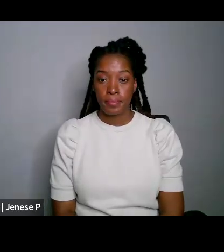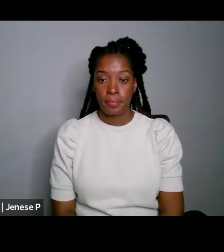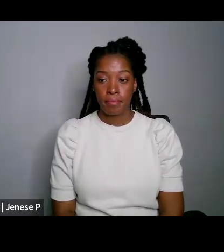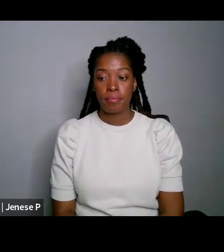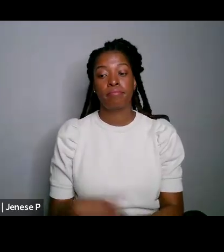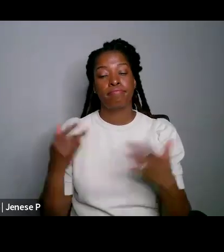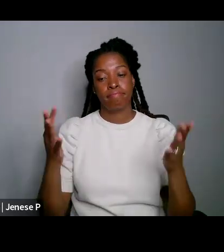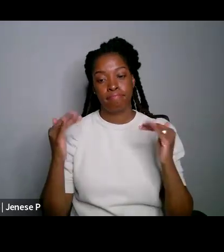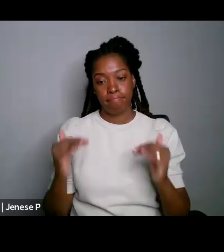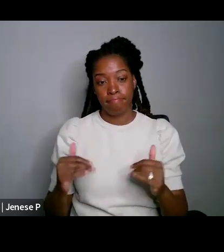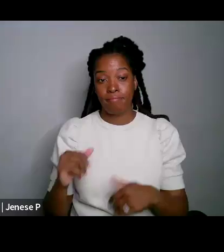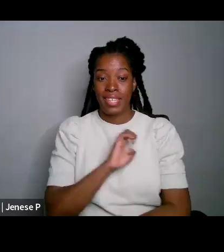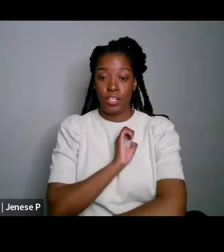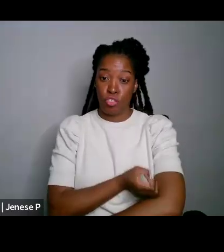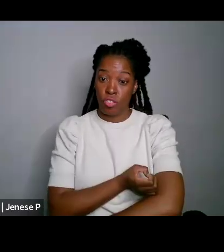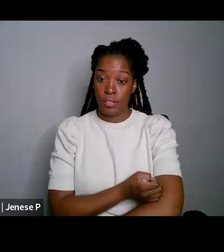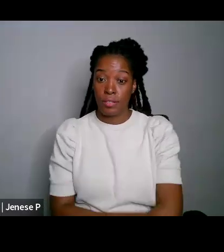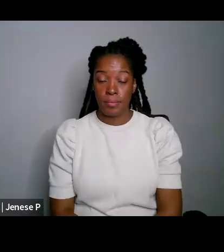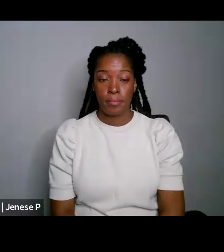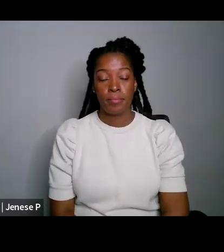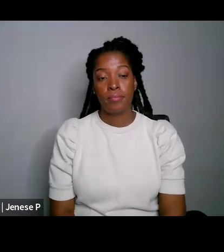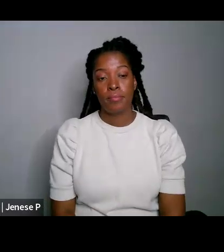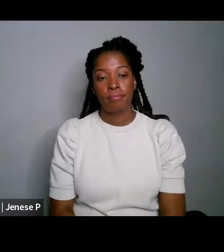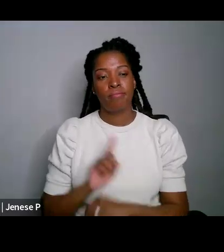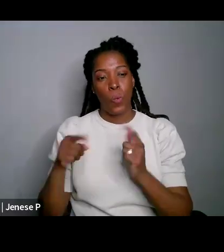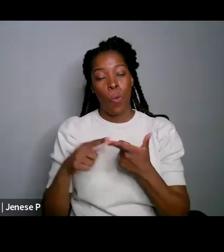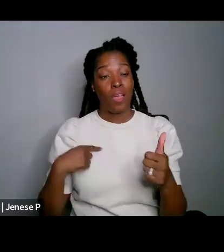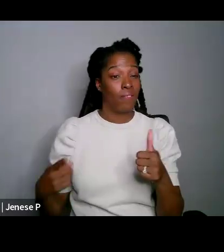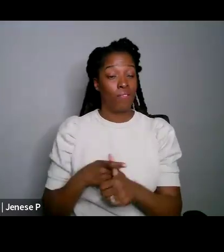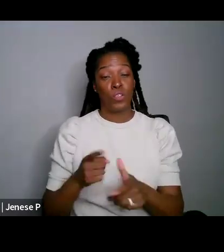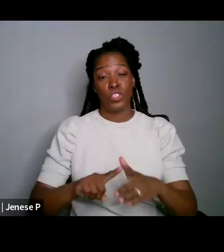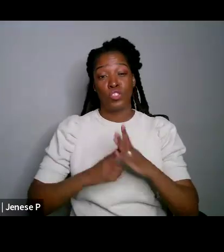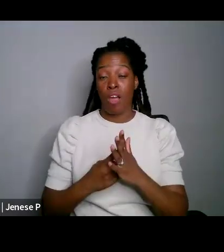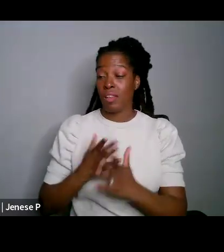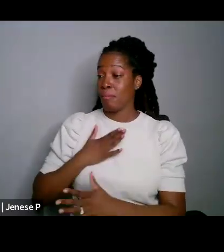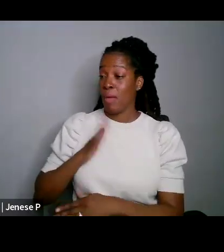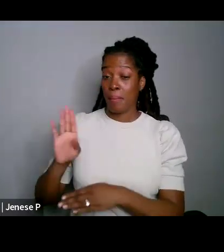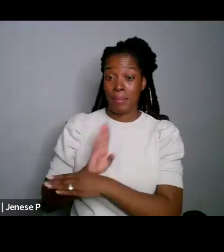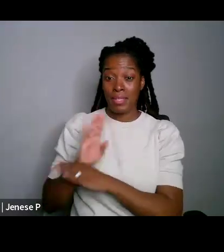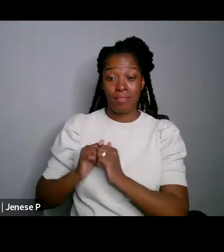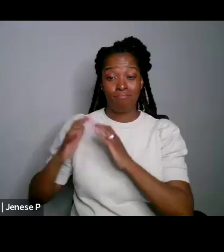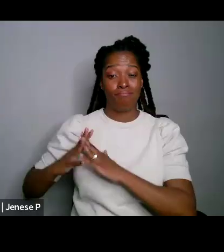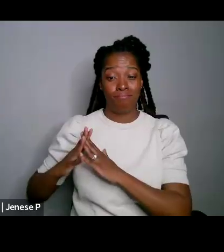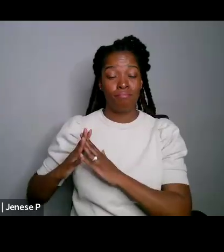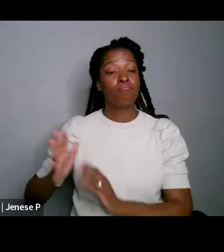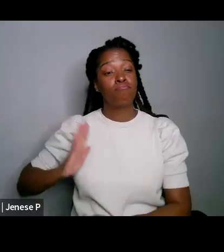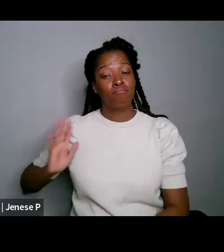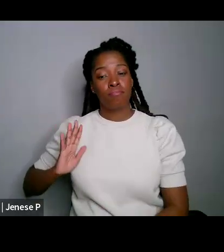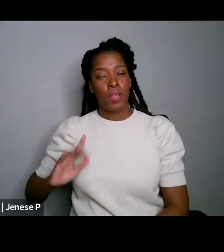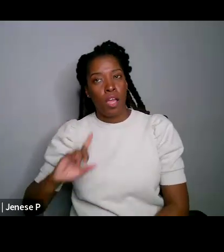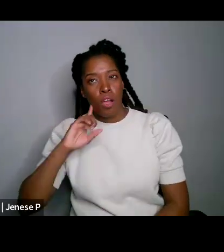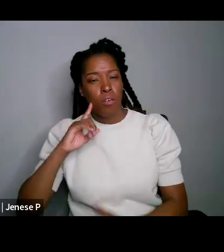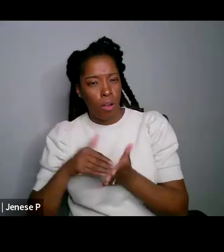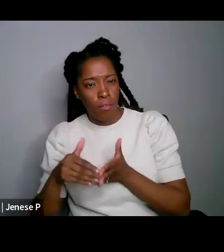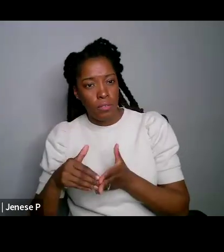Moving on to energy. When I first started in entrepreneurship, I heard a lot that time and money were your